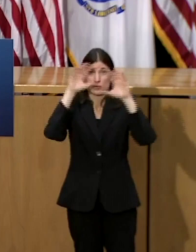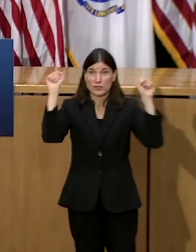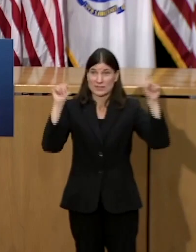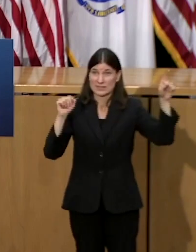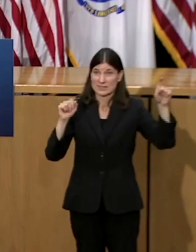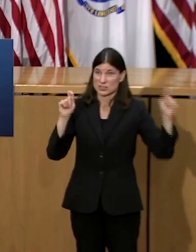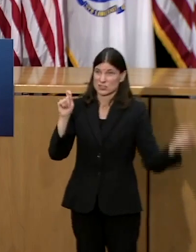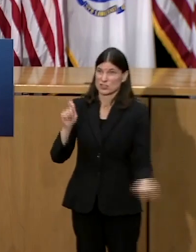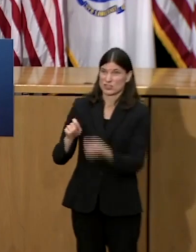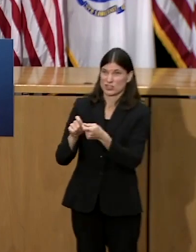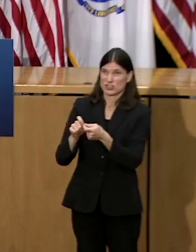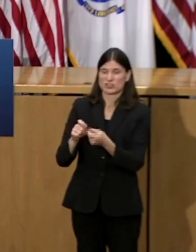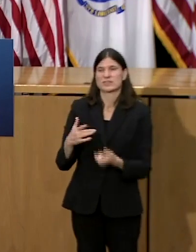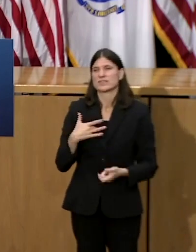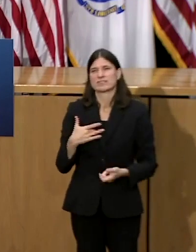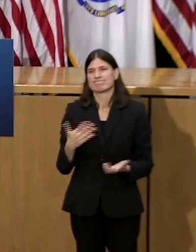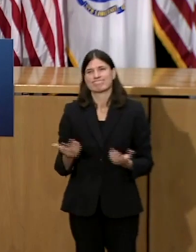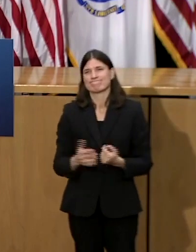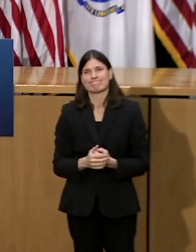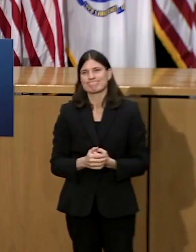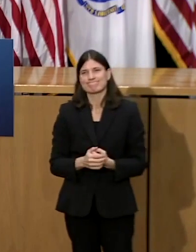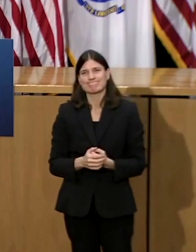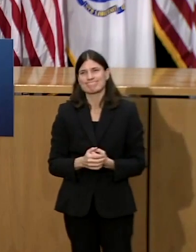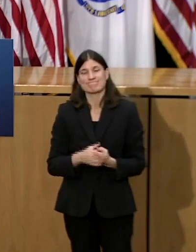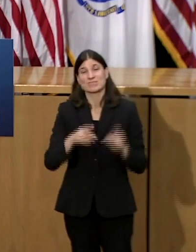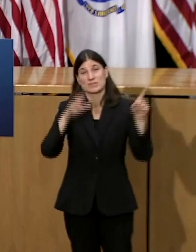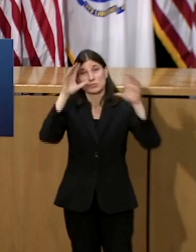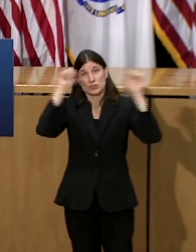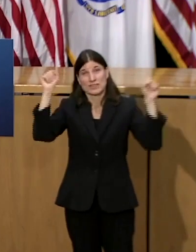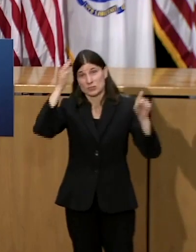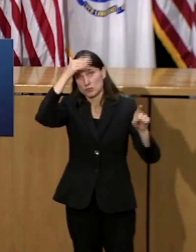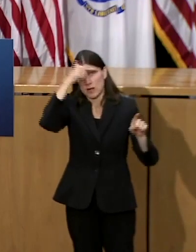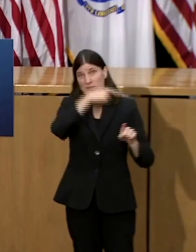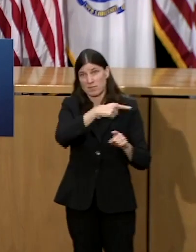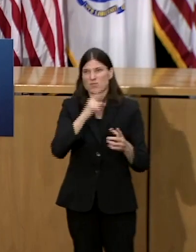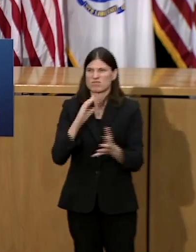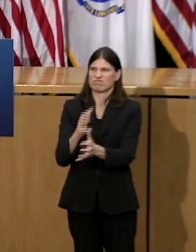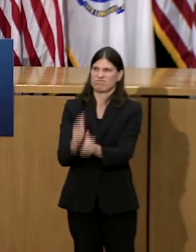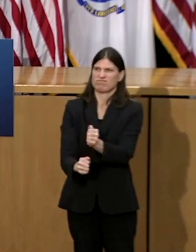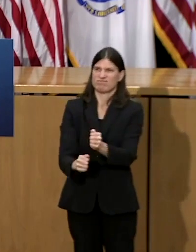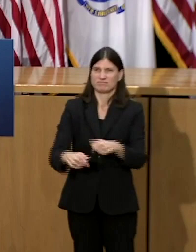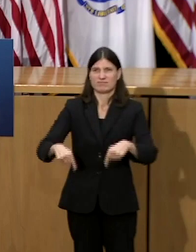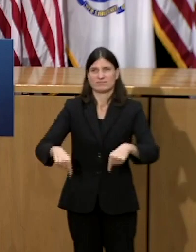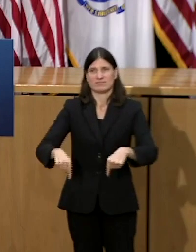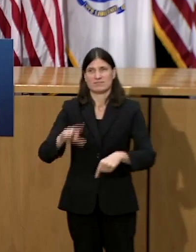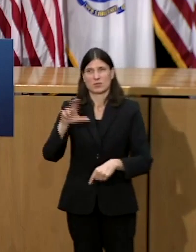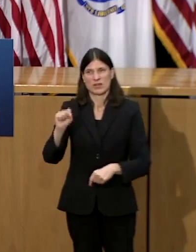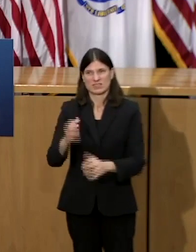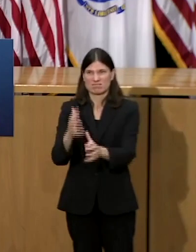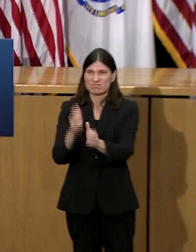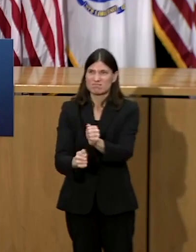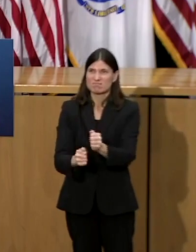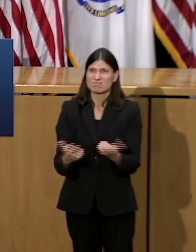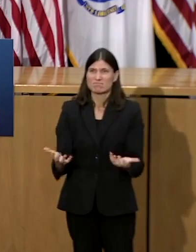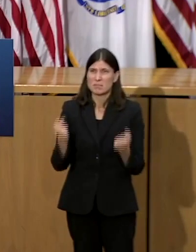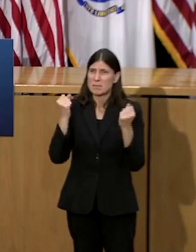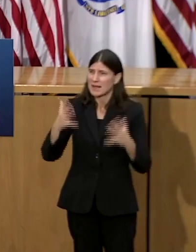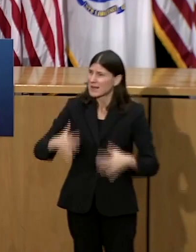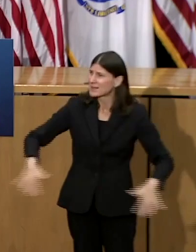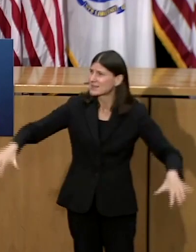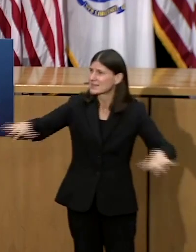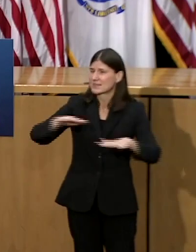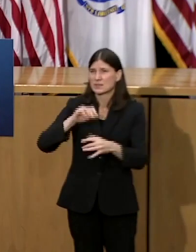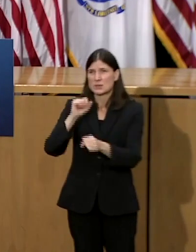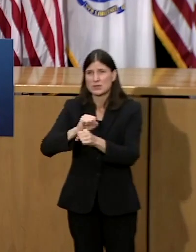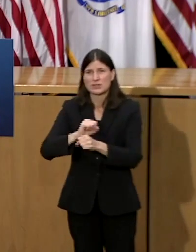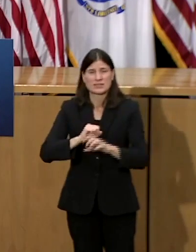it's just bad for democracy and cheapens all the work and all the effort that so many people took to make sure that they voted and that